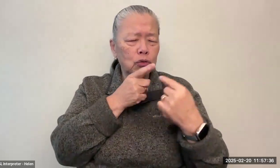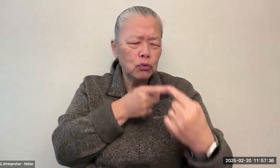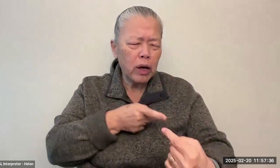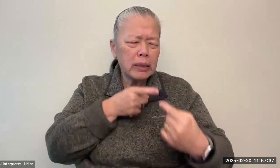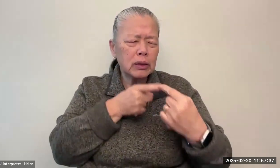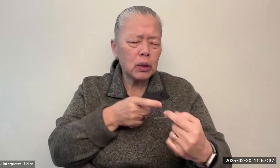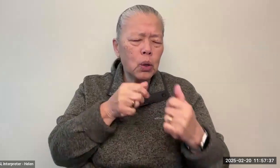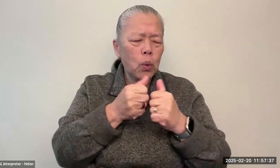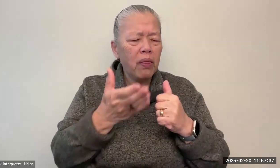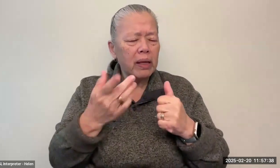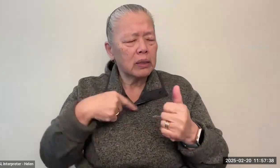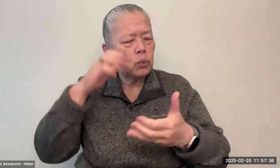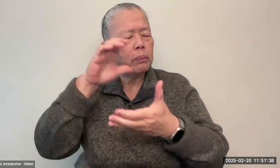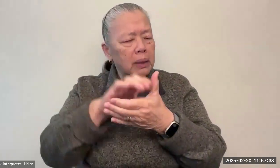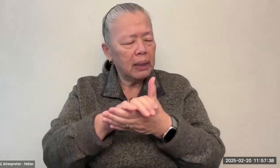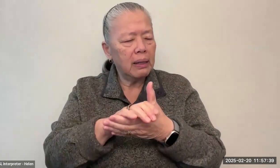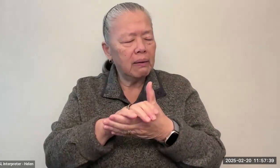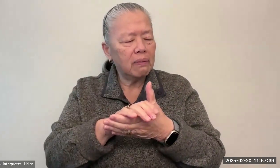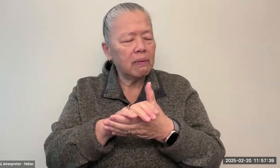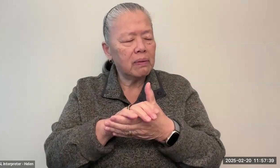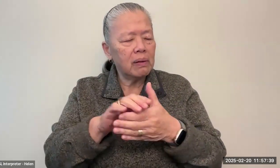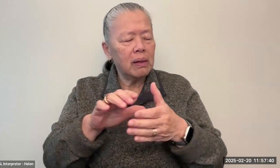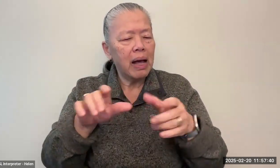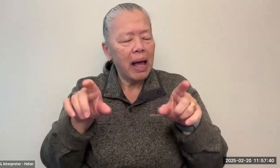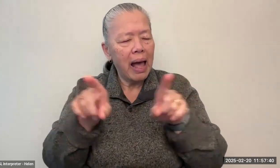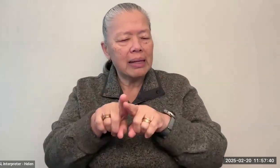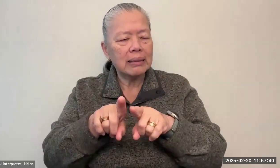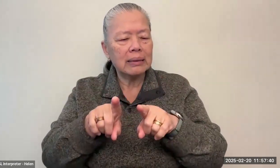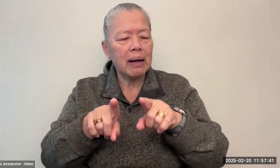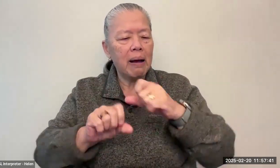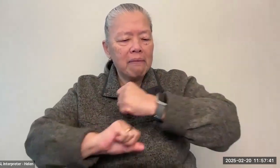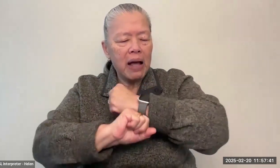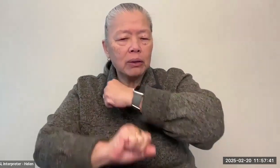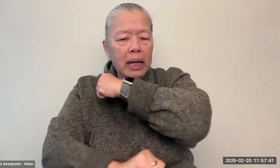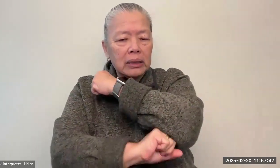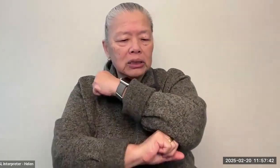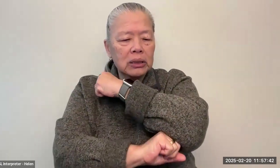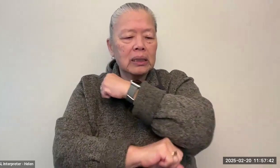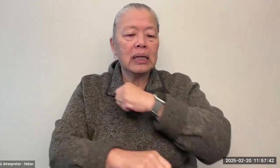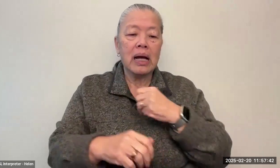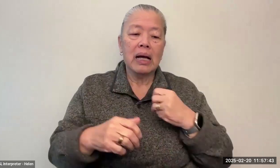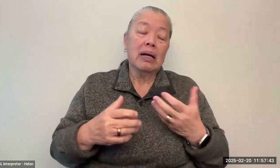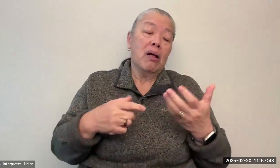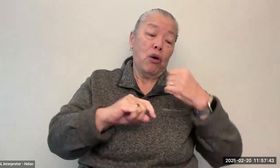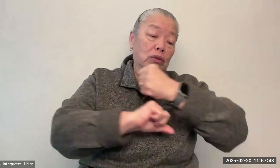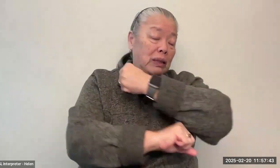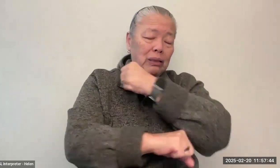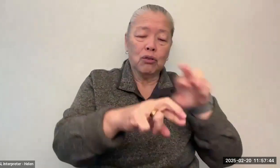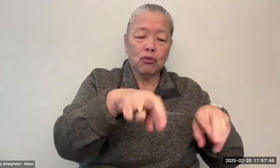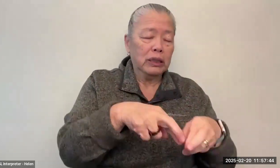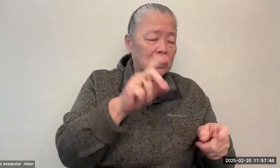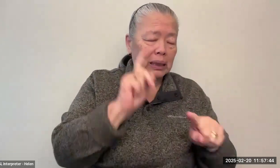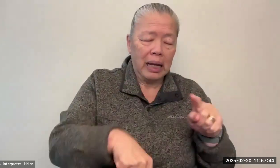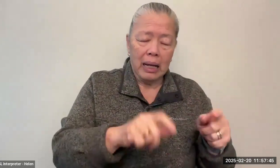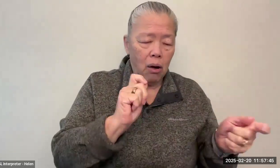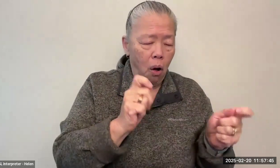that we believe are foundational and therefore cannot be altered by the regions, cannot be differentiated